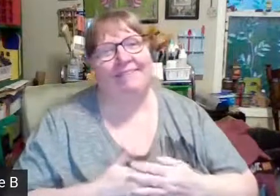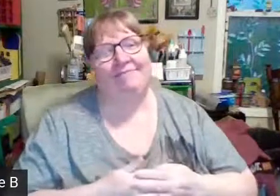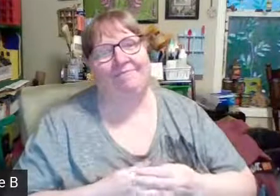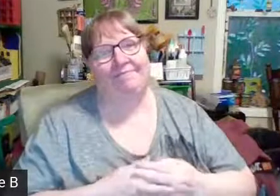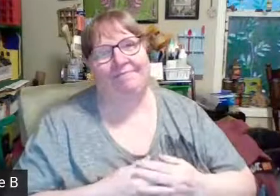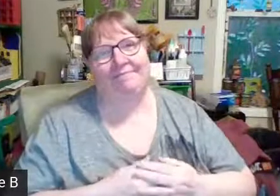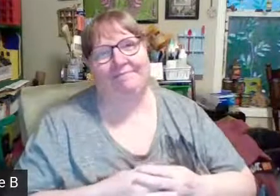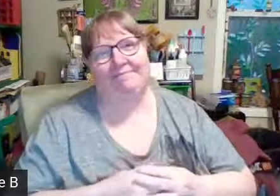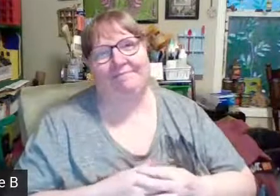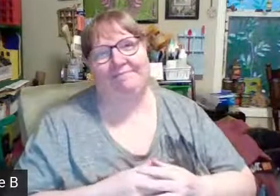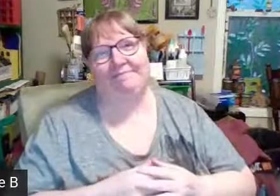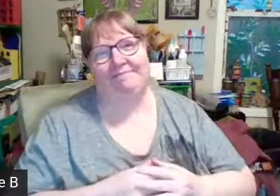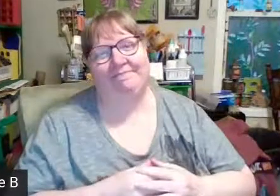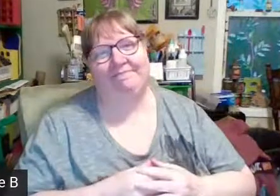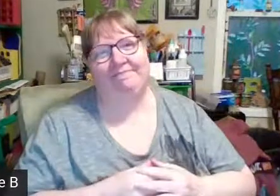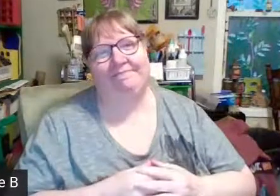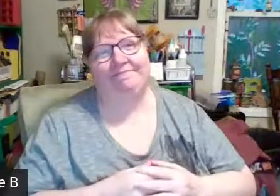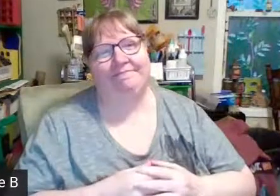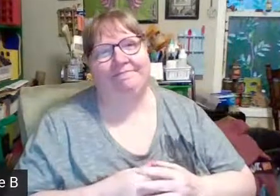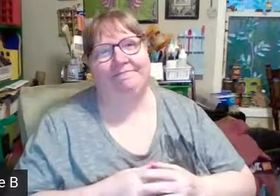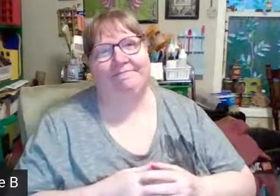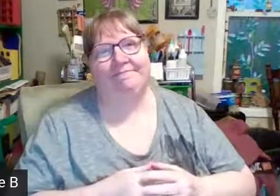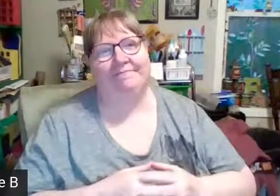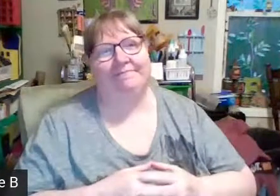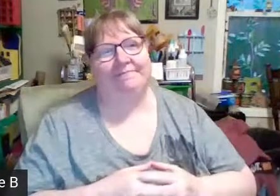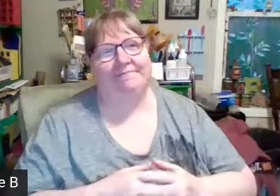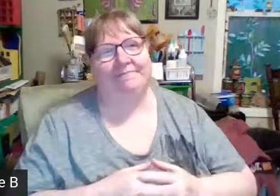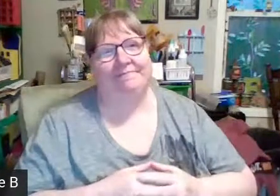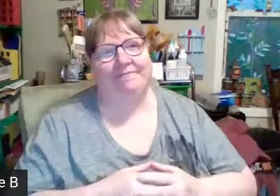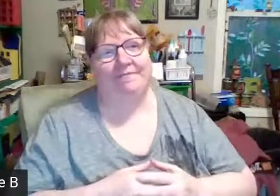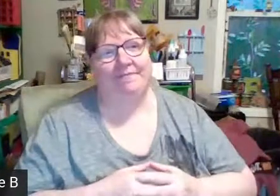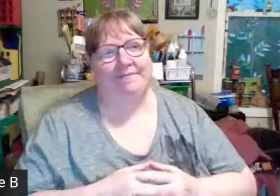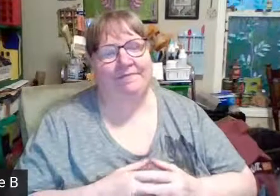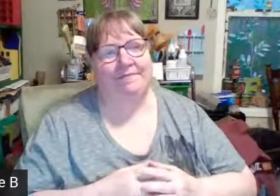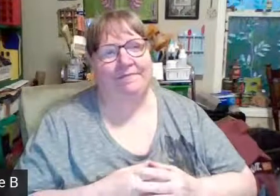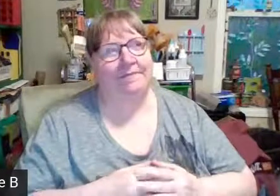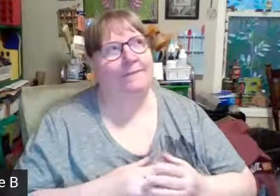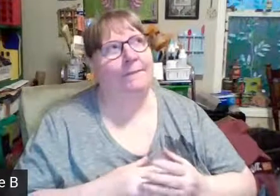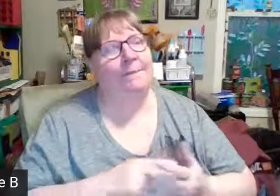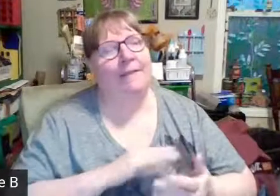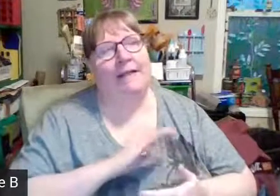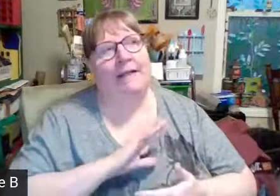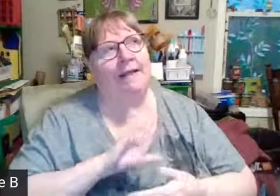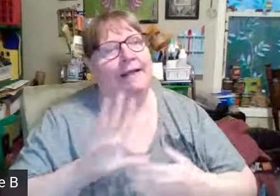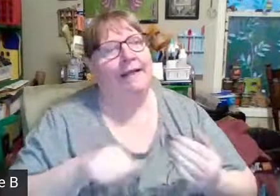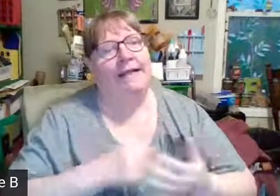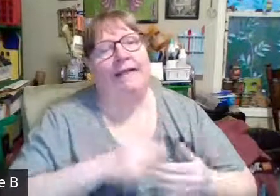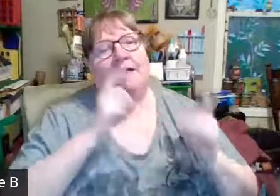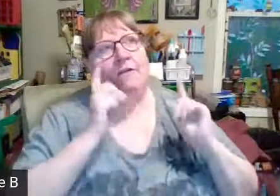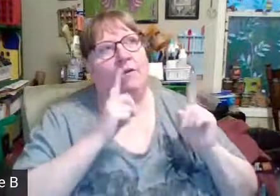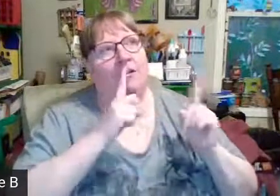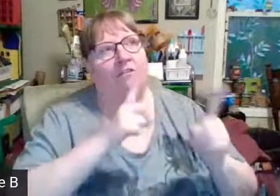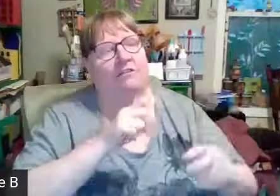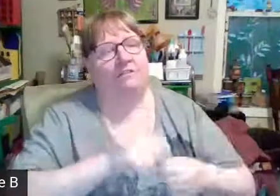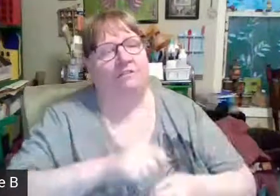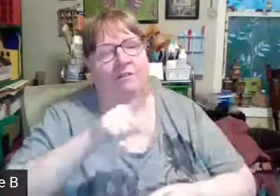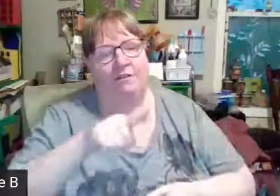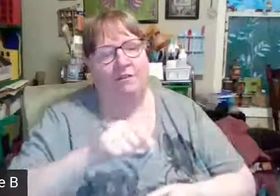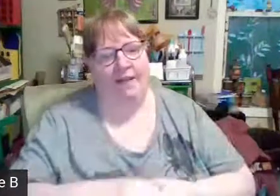hop right off and let you guys know that any questions you have with regards to how to fill out the